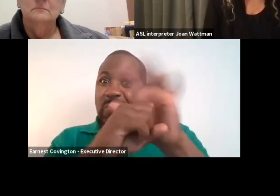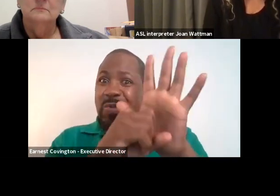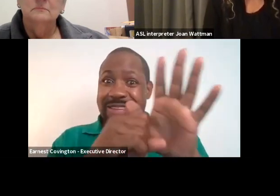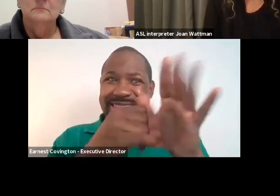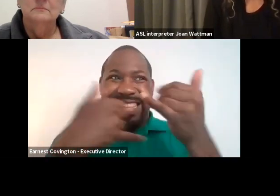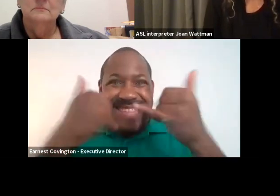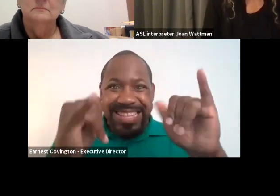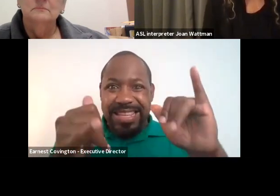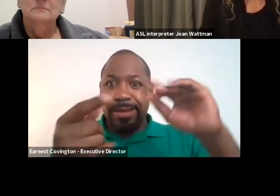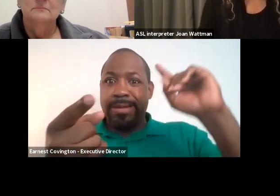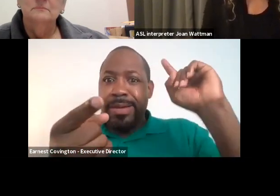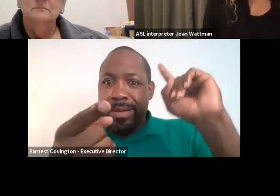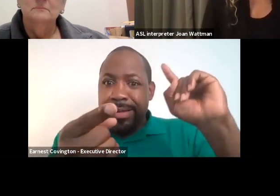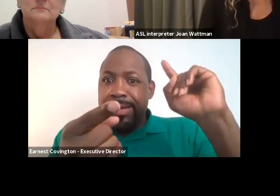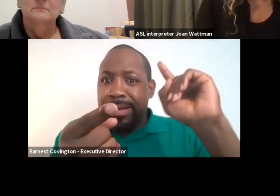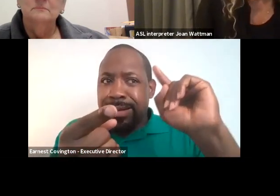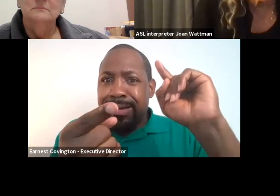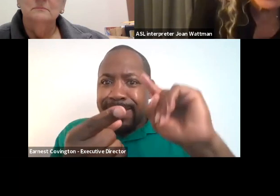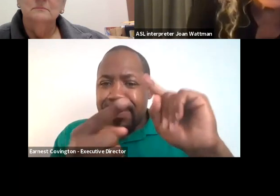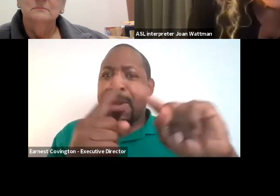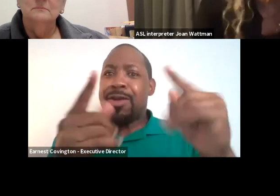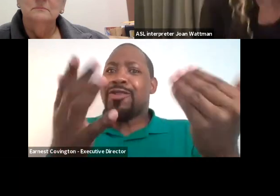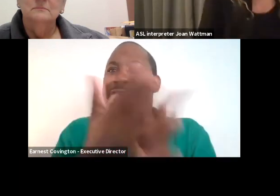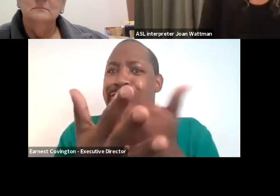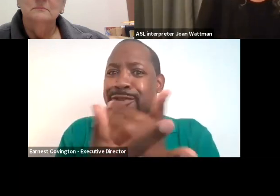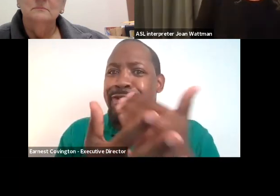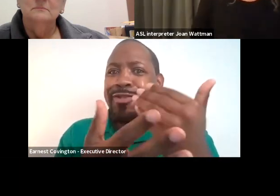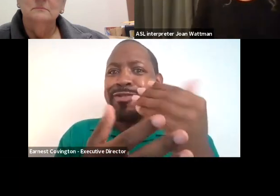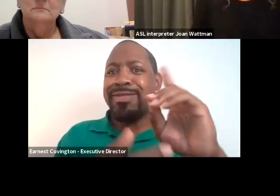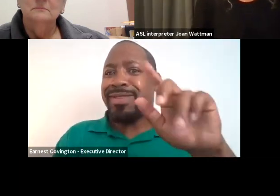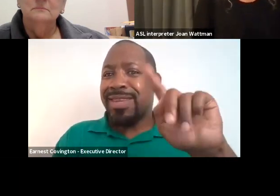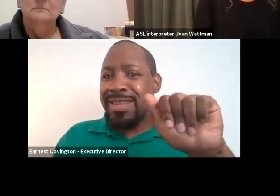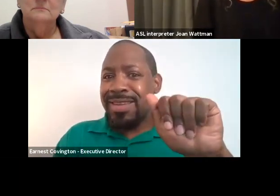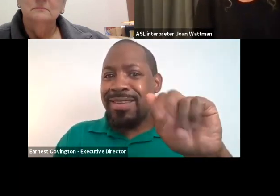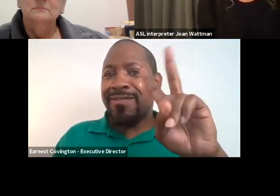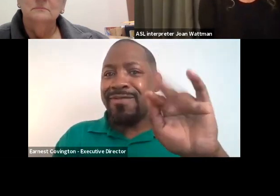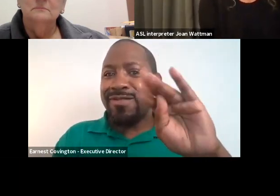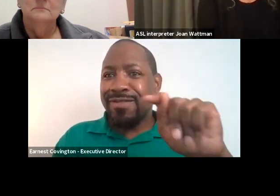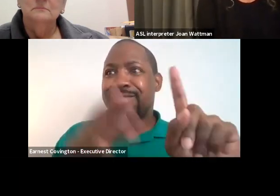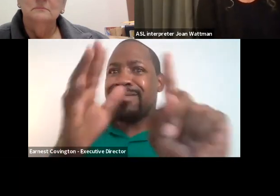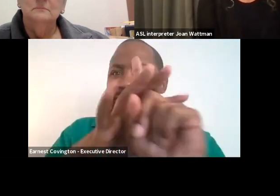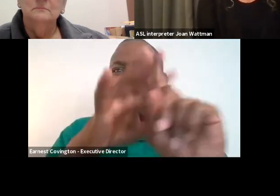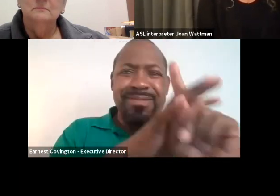person. So with COVID still out there, of course it is decreasing, but